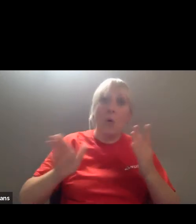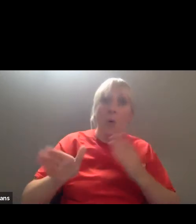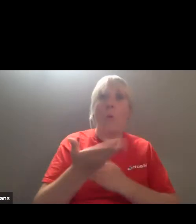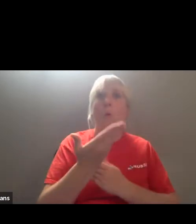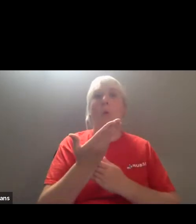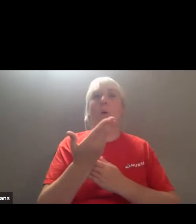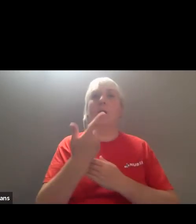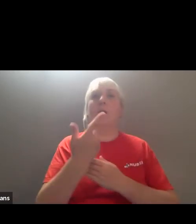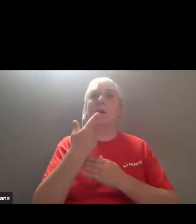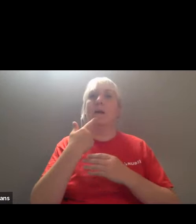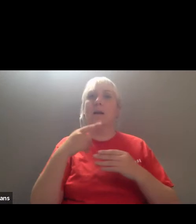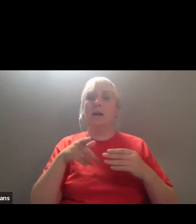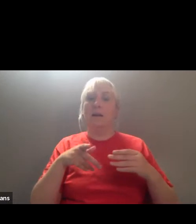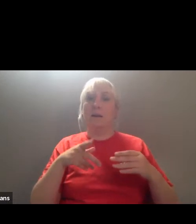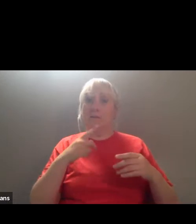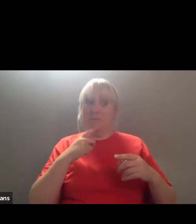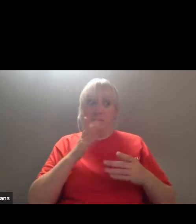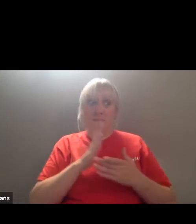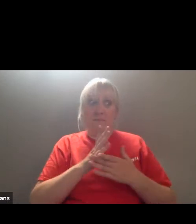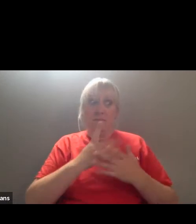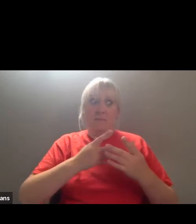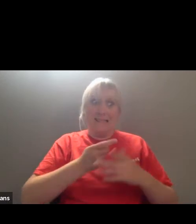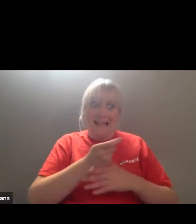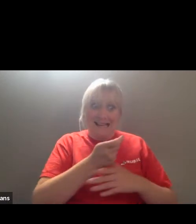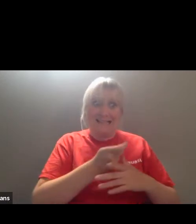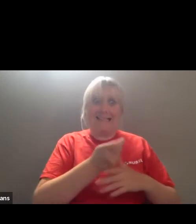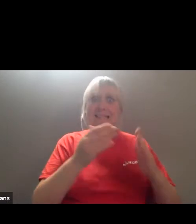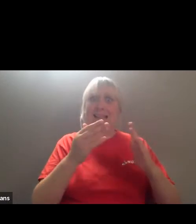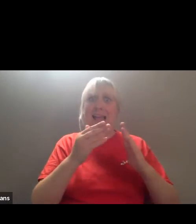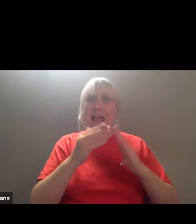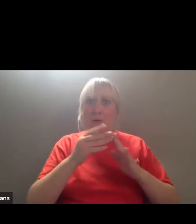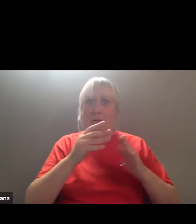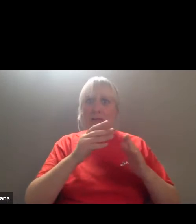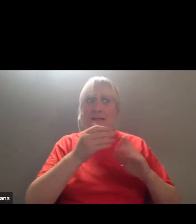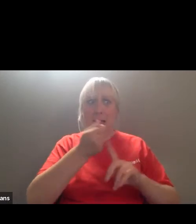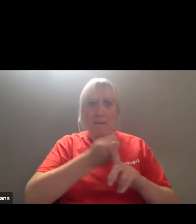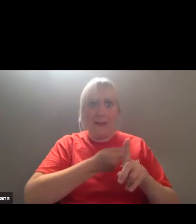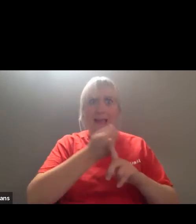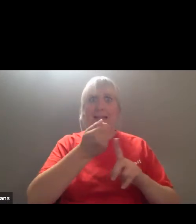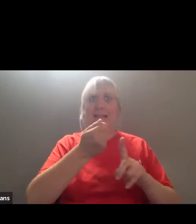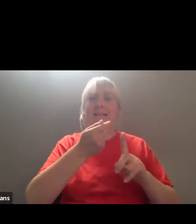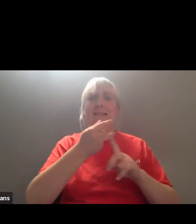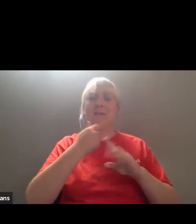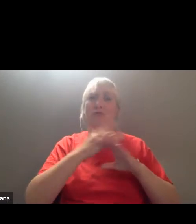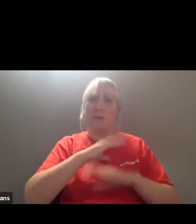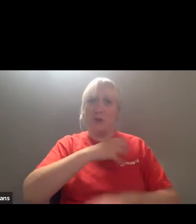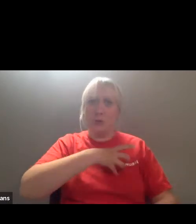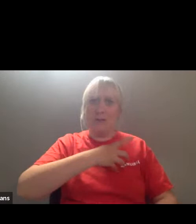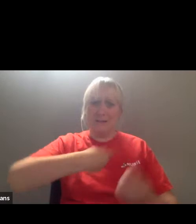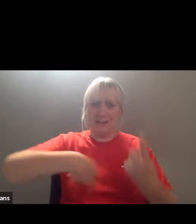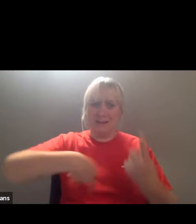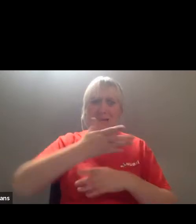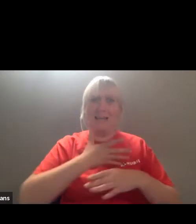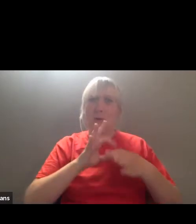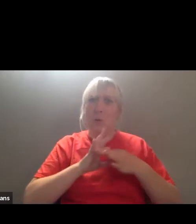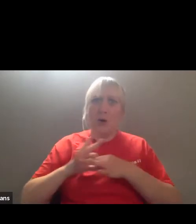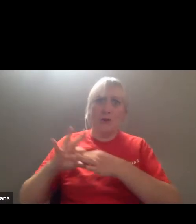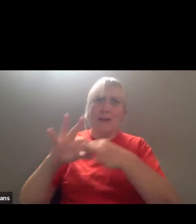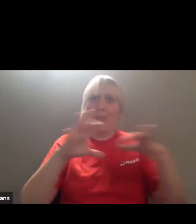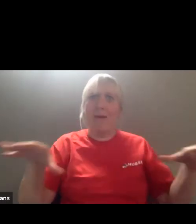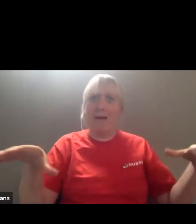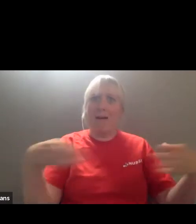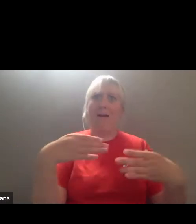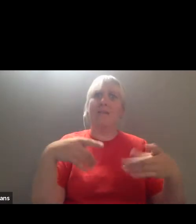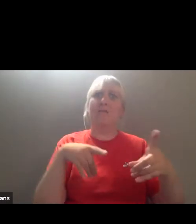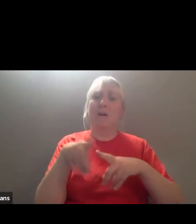and trade unions so we can organize together to win and change, to stop evictions, rent rises and demolitions, fill